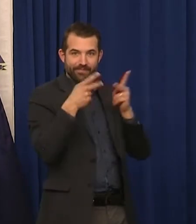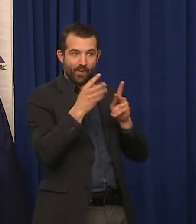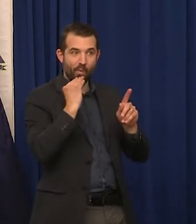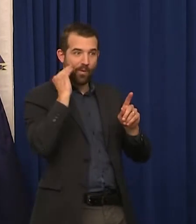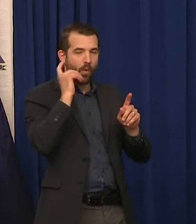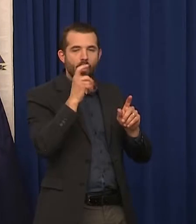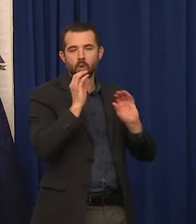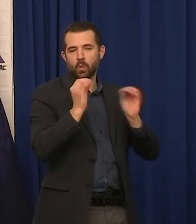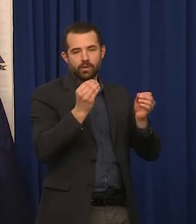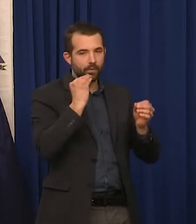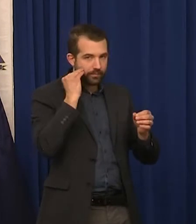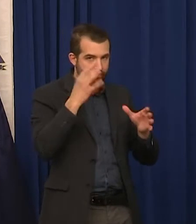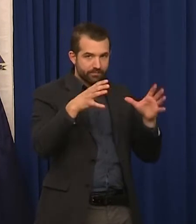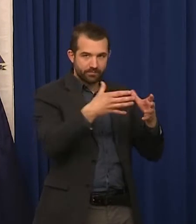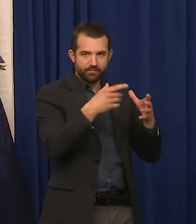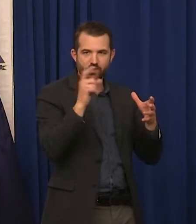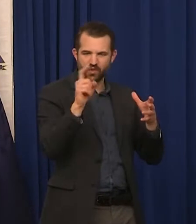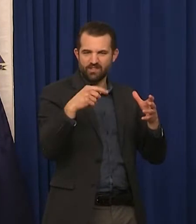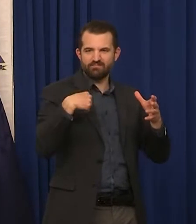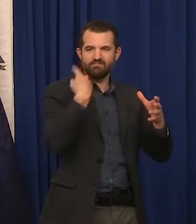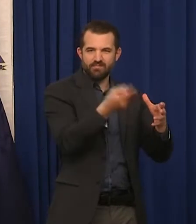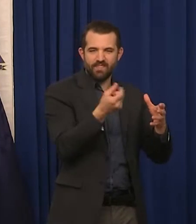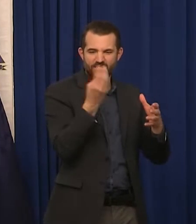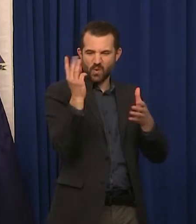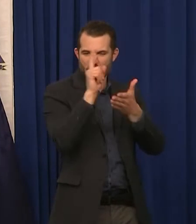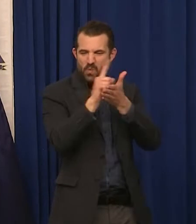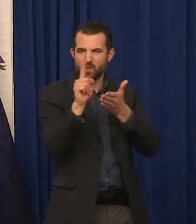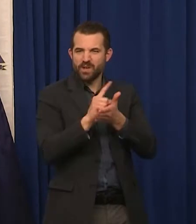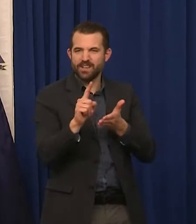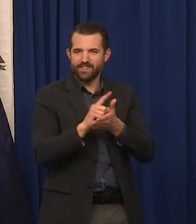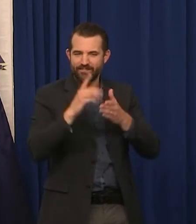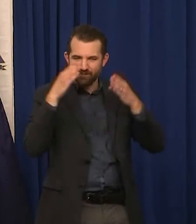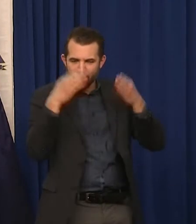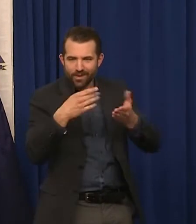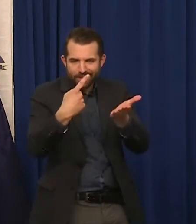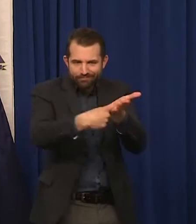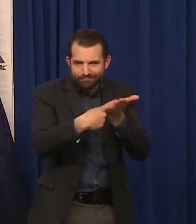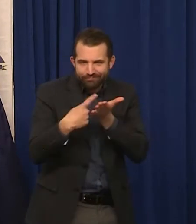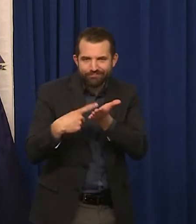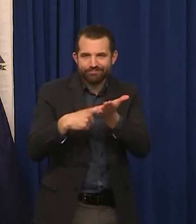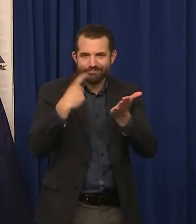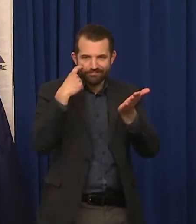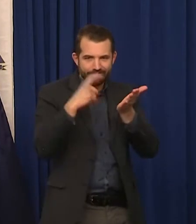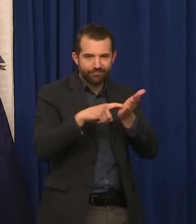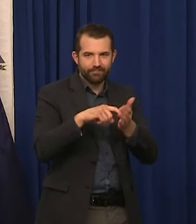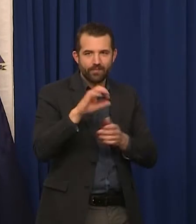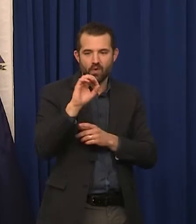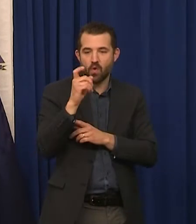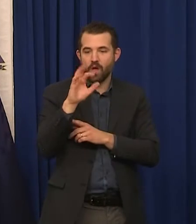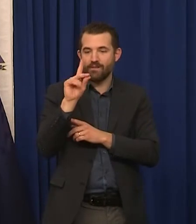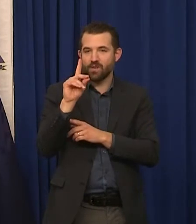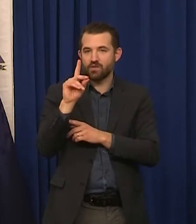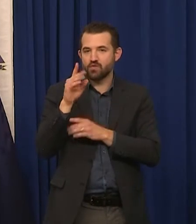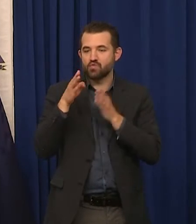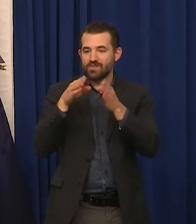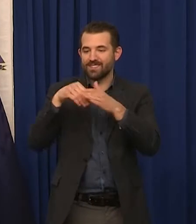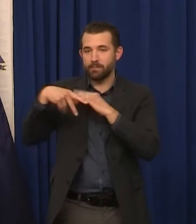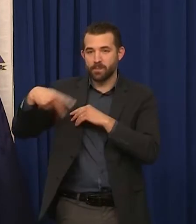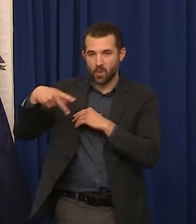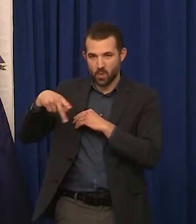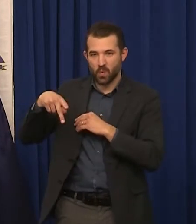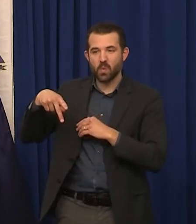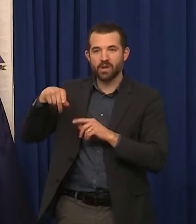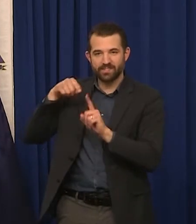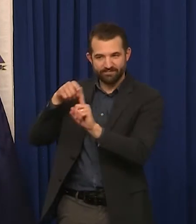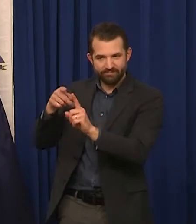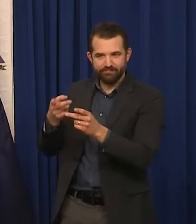weeks ago, at these meetings, we talked about an uptick in cases at the Oxford Street shelter in Portland. We were